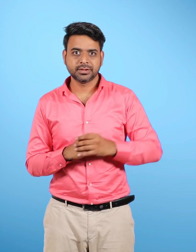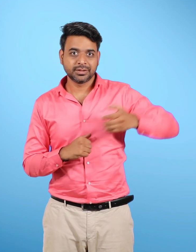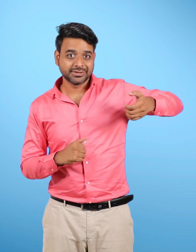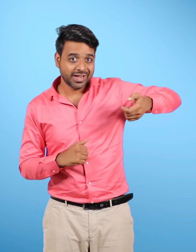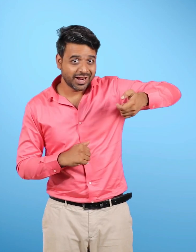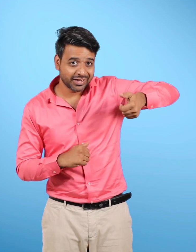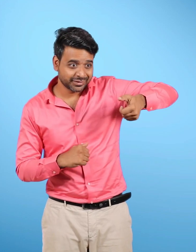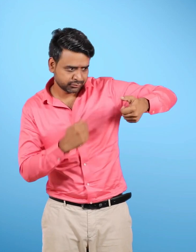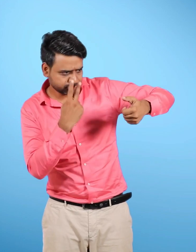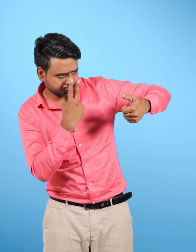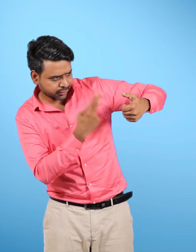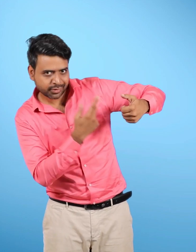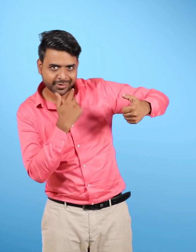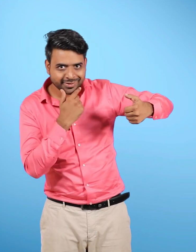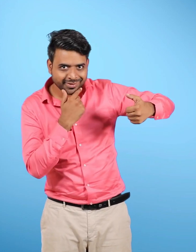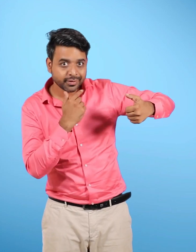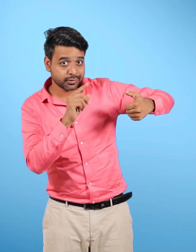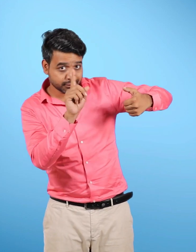Take a torch and look inside its bulb.